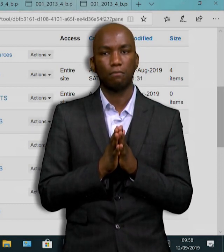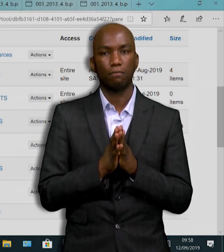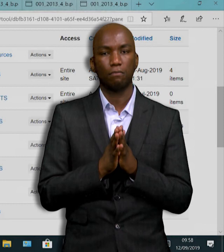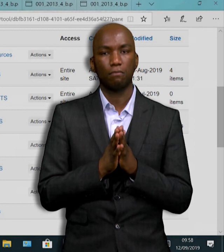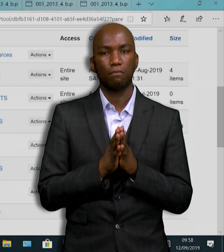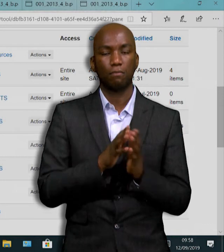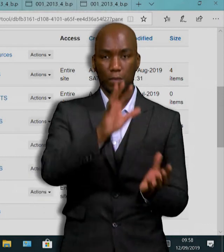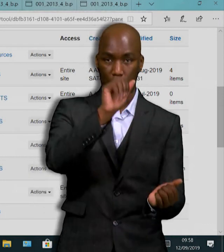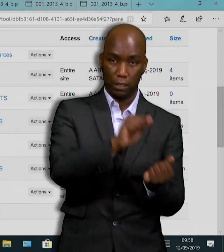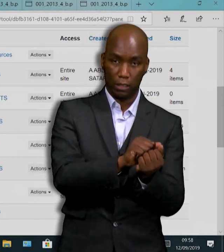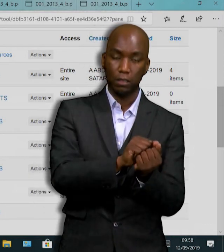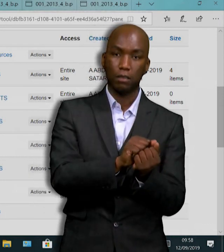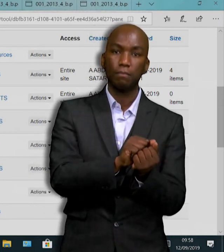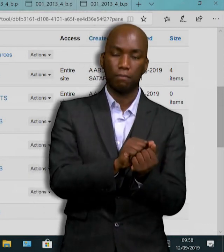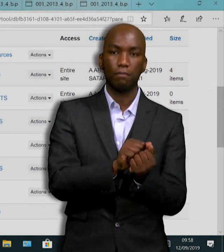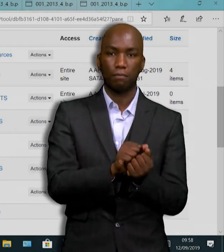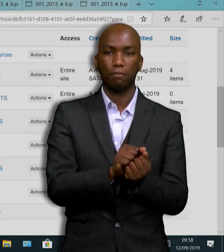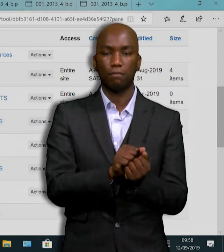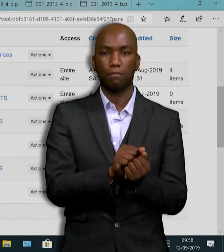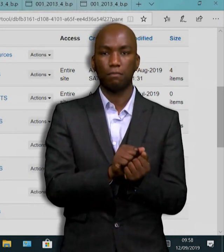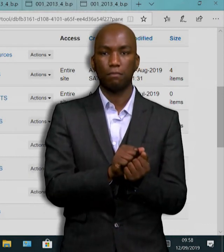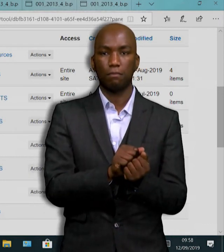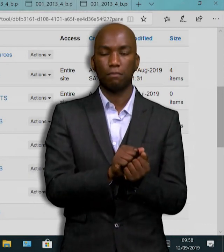Assignment Feedback Letter 2.